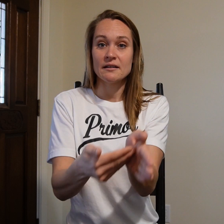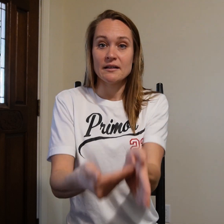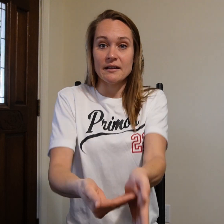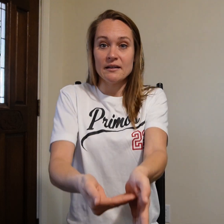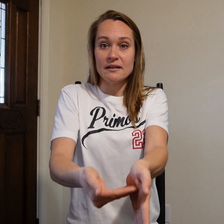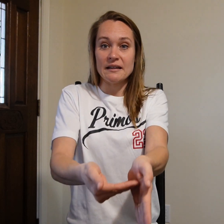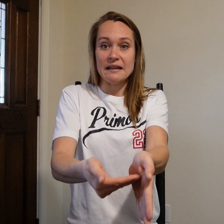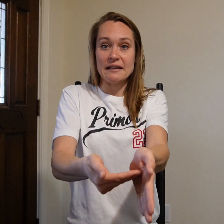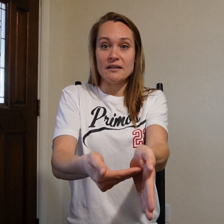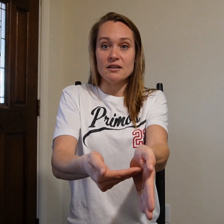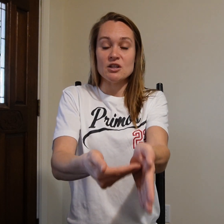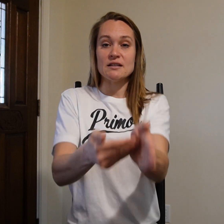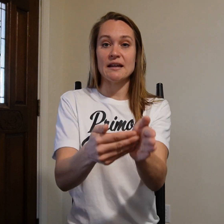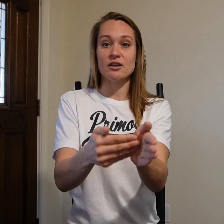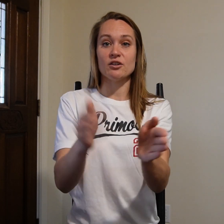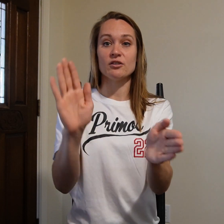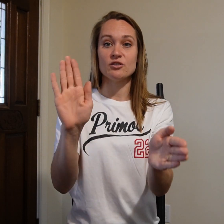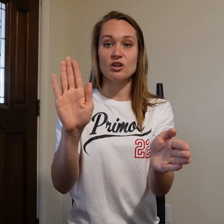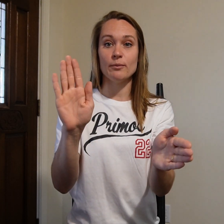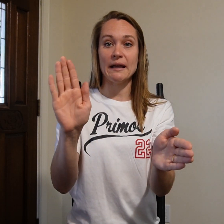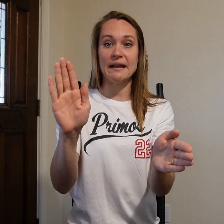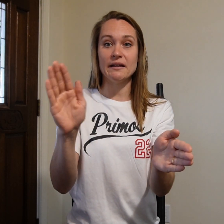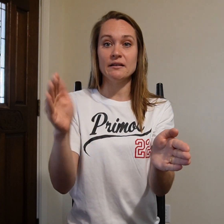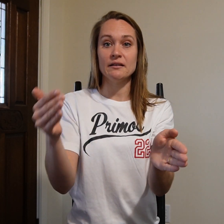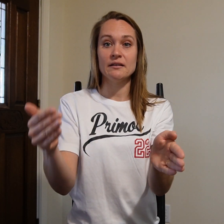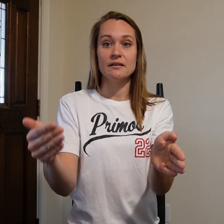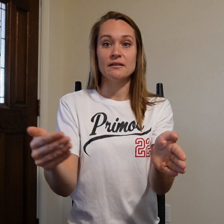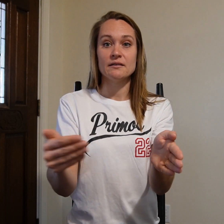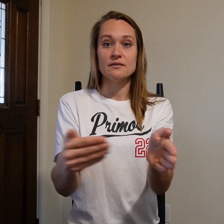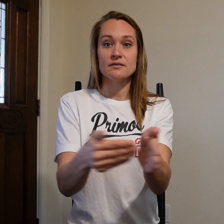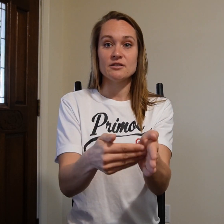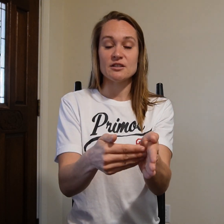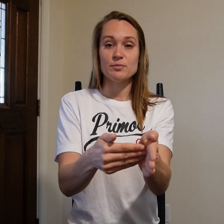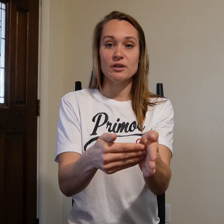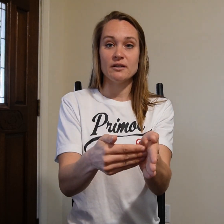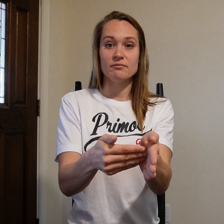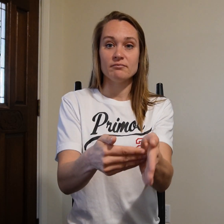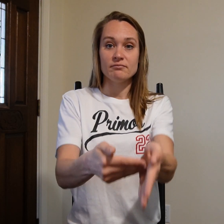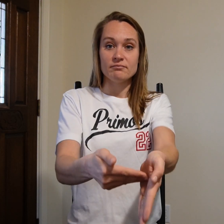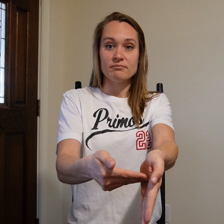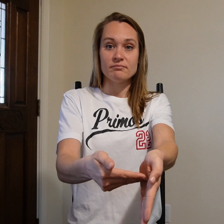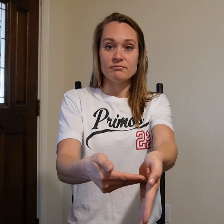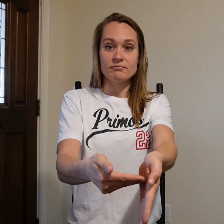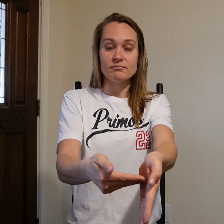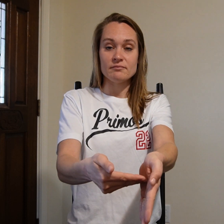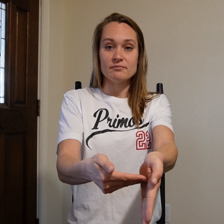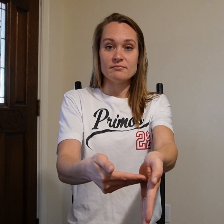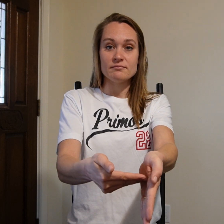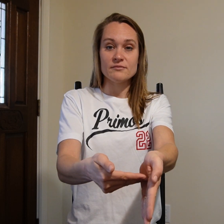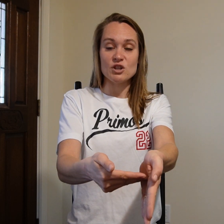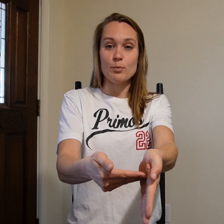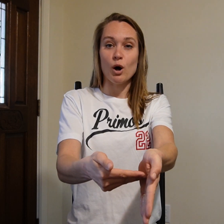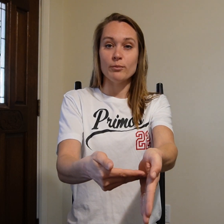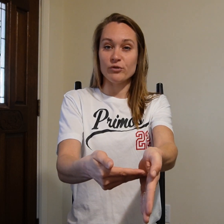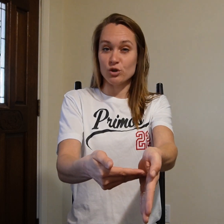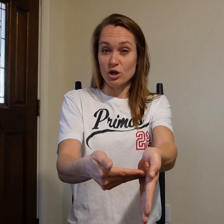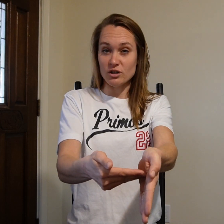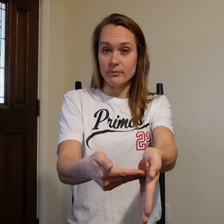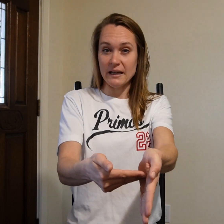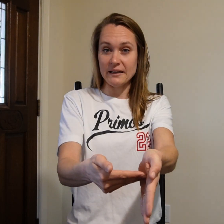Okay, again, you take your dominant hand, just put it to the palm of your non-dominant hand.